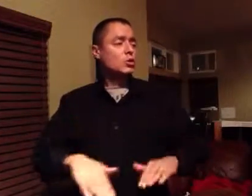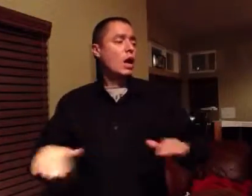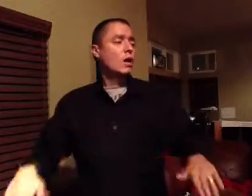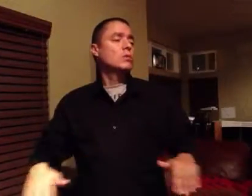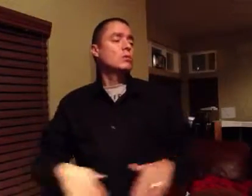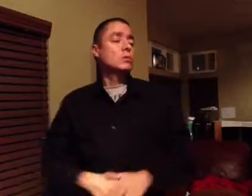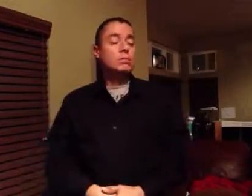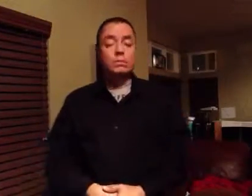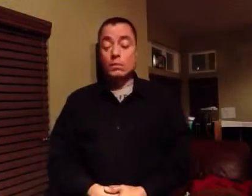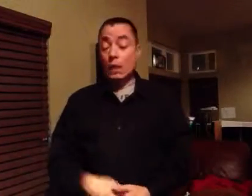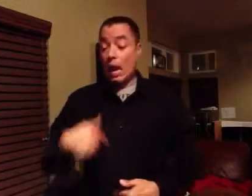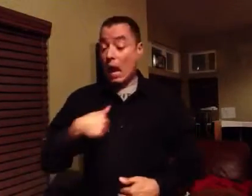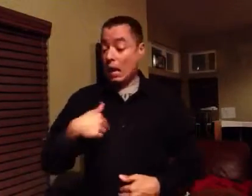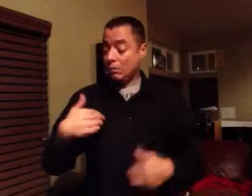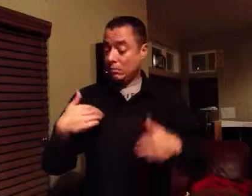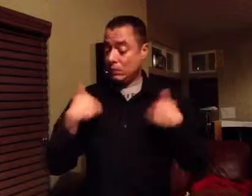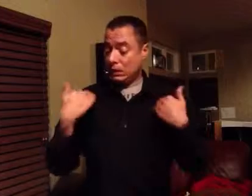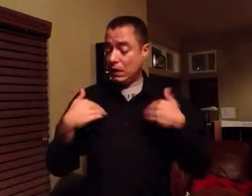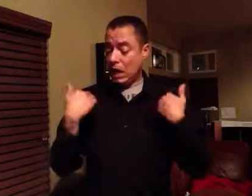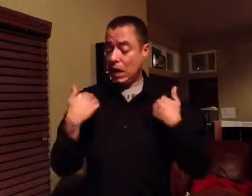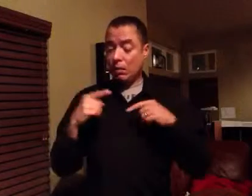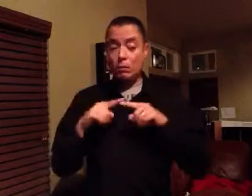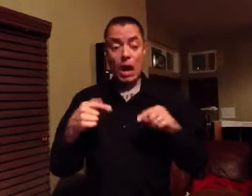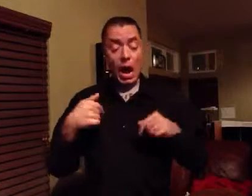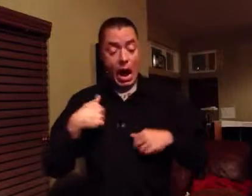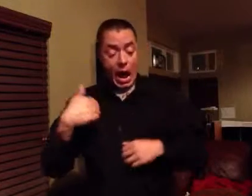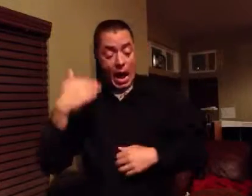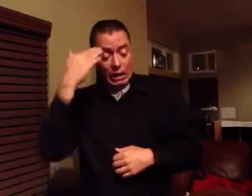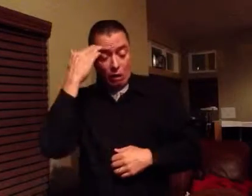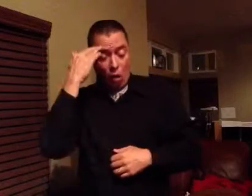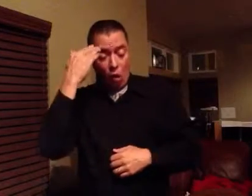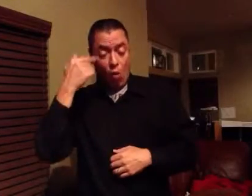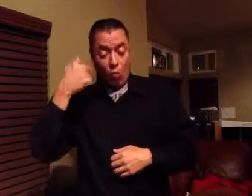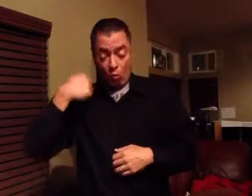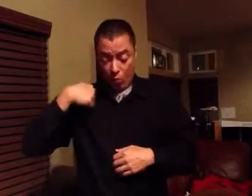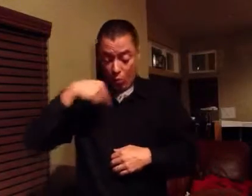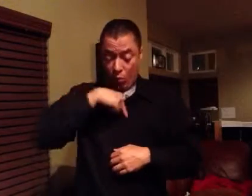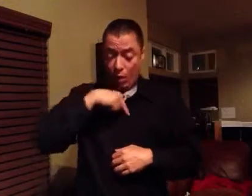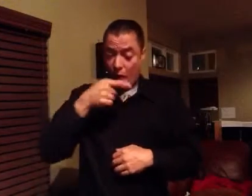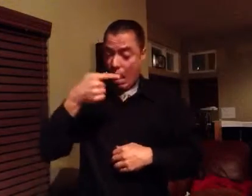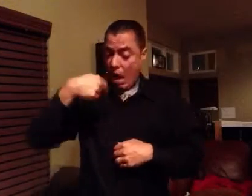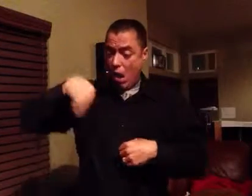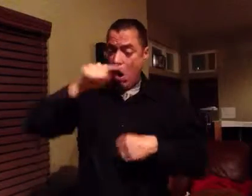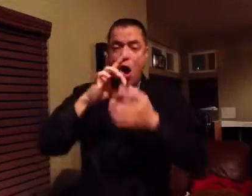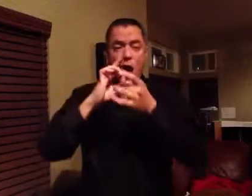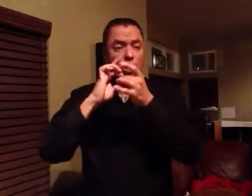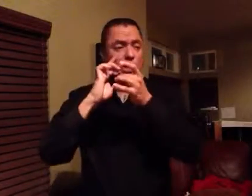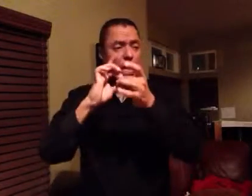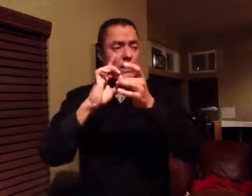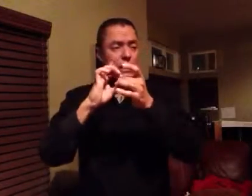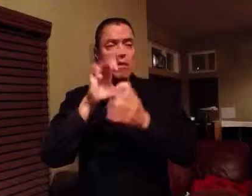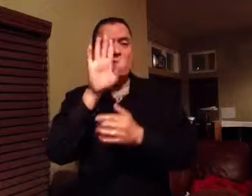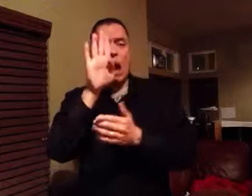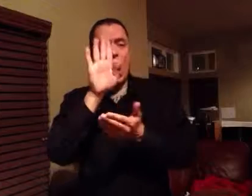I am only a child, yet I know we are all part of a family 5 billion strong. In fact, 30